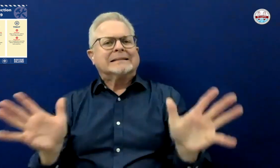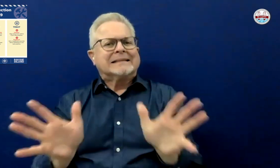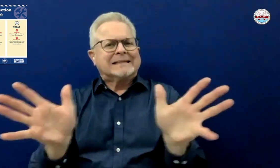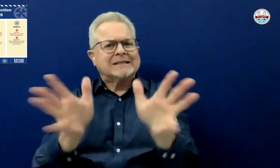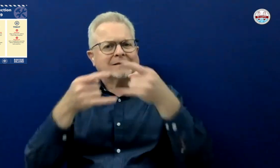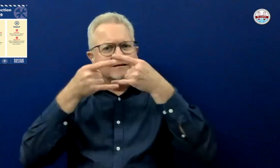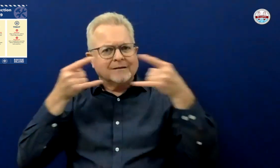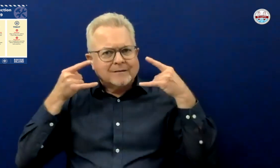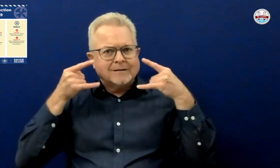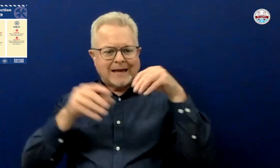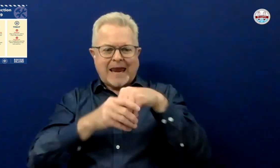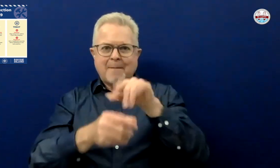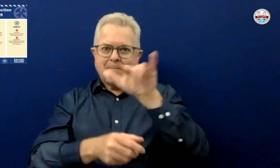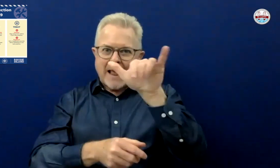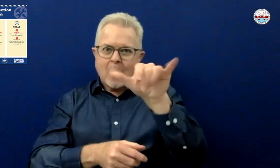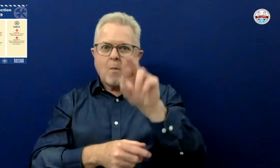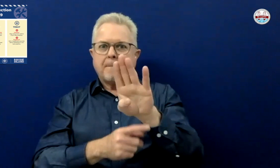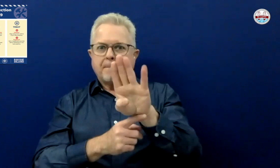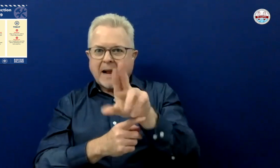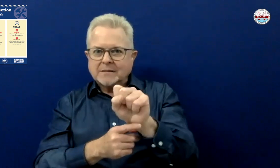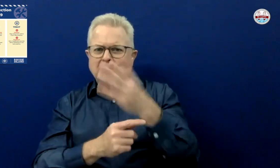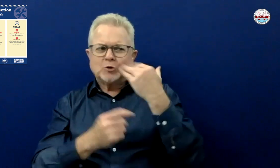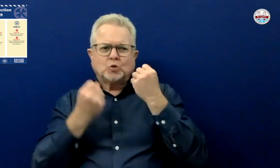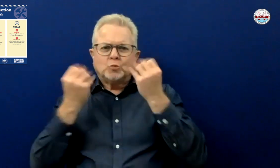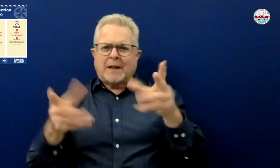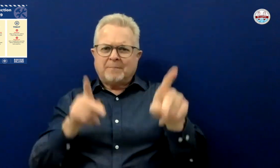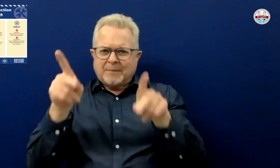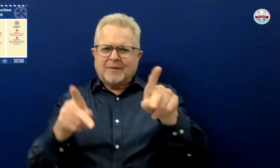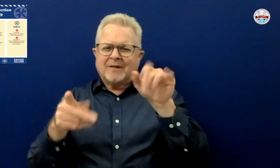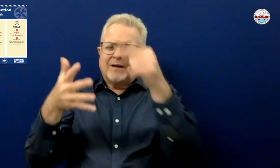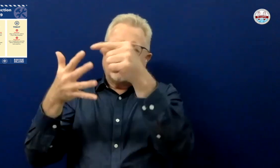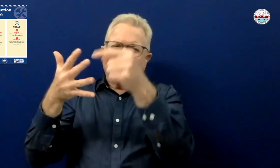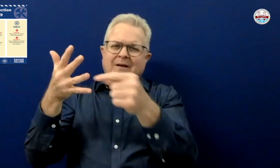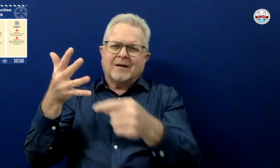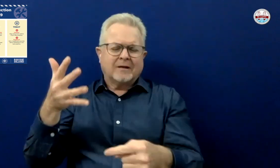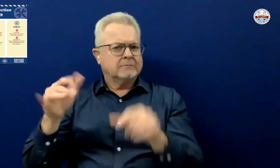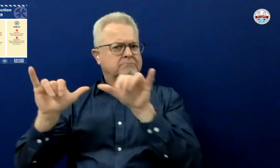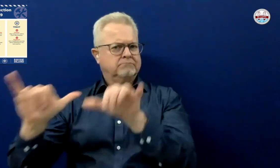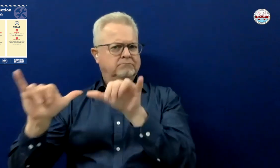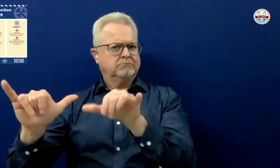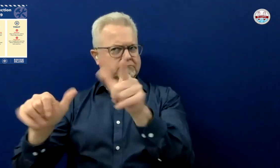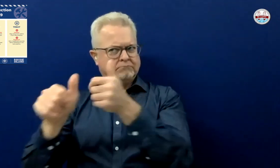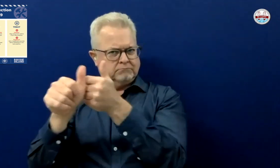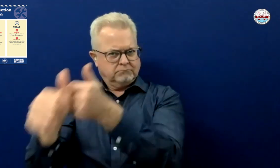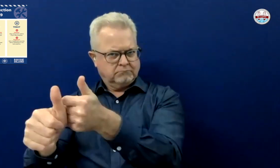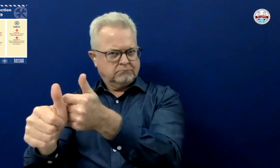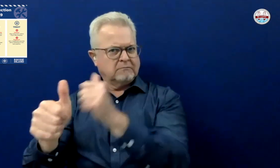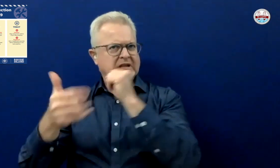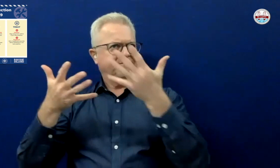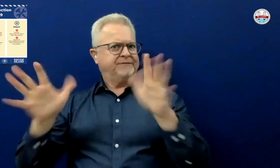yourself. Keep in mind about traveling. When you're in airplanes, buses, and trains, and you're around a lot of heavily congested populations,